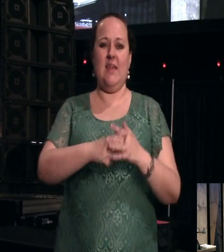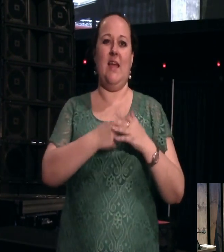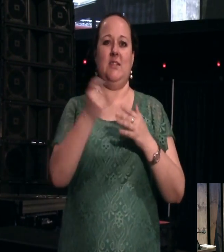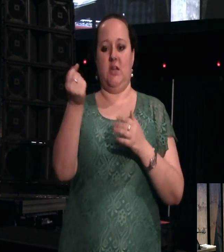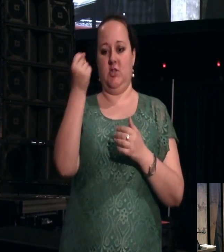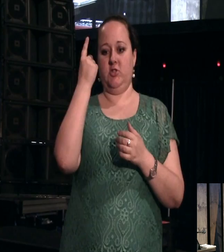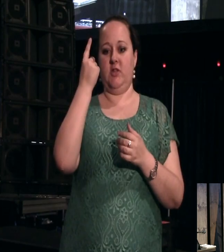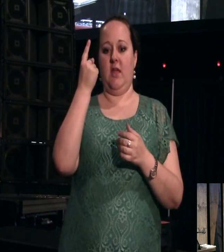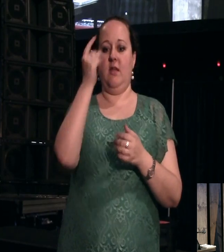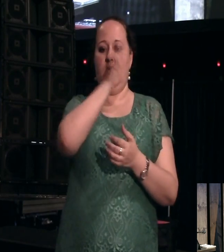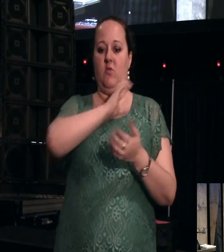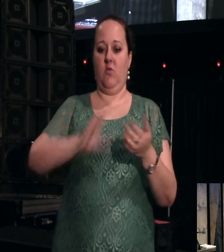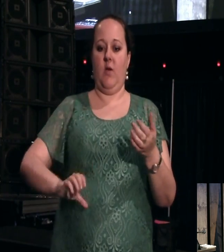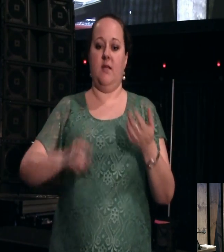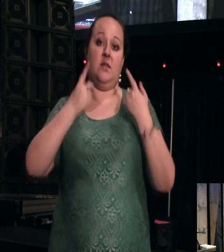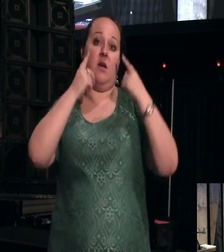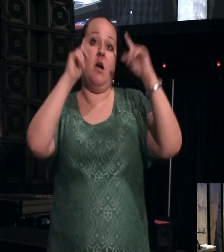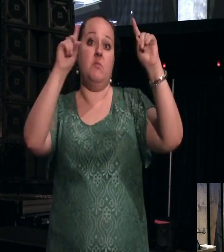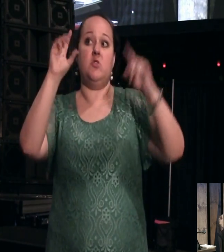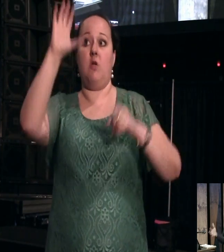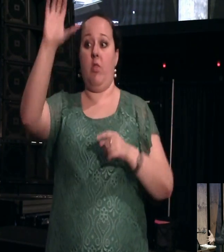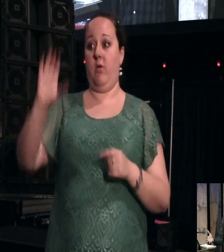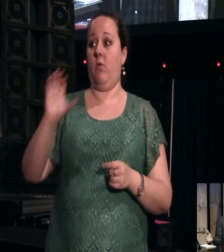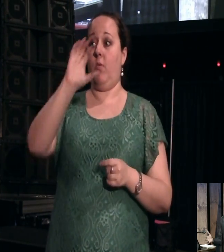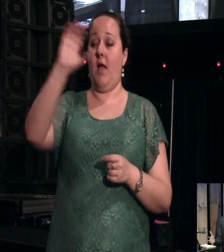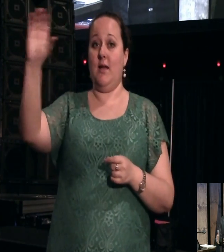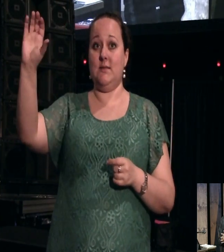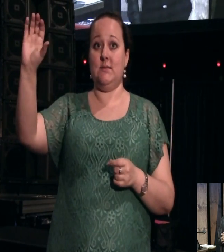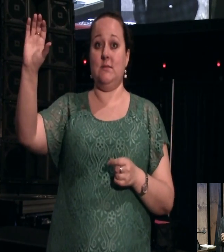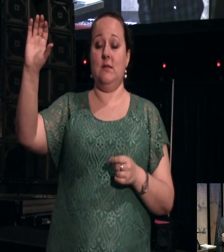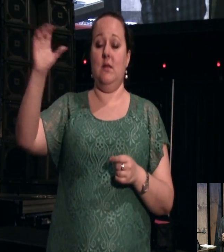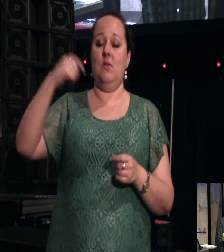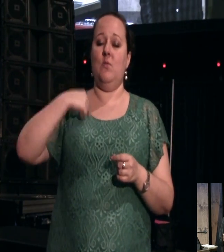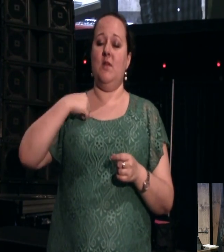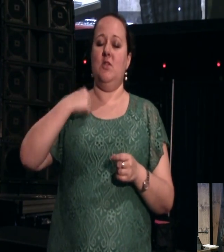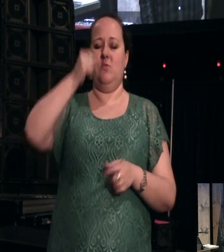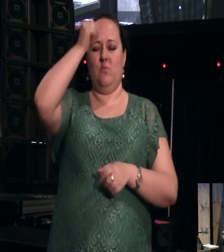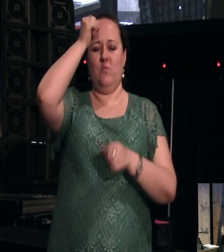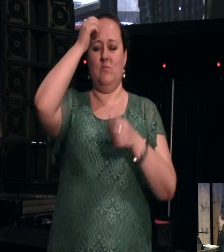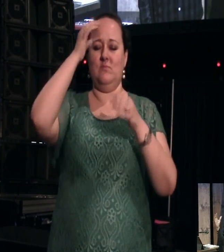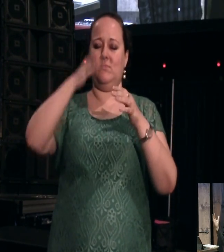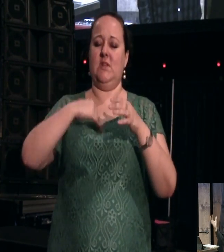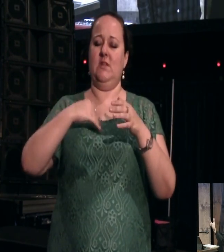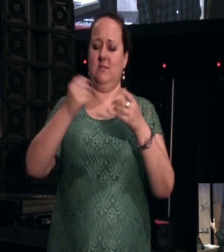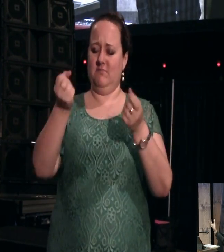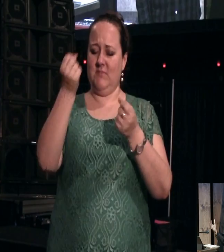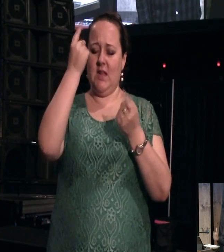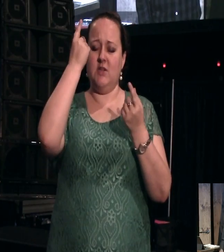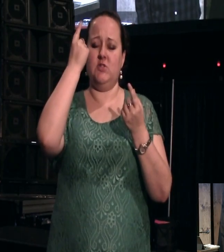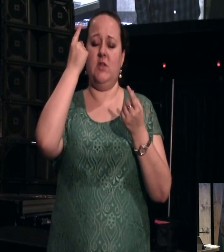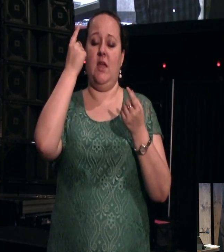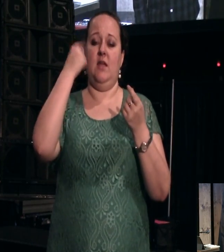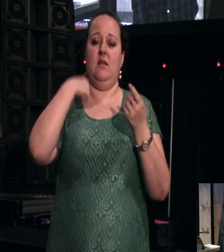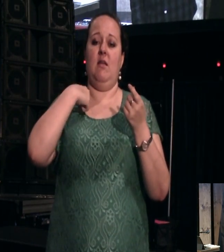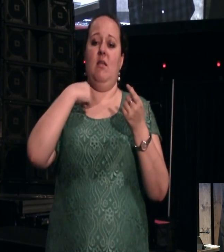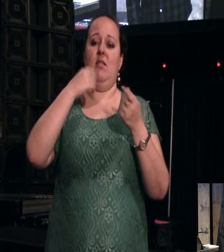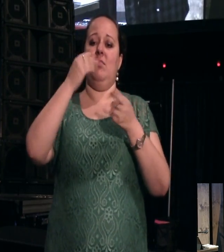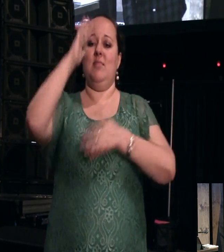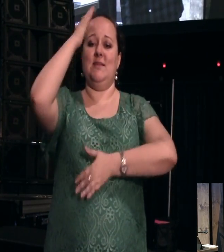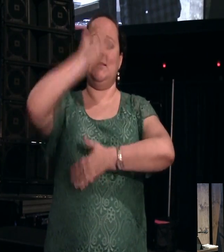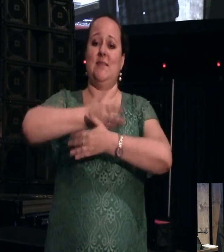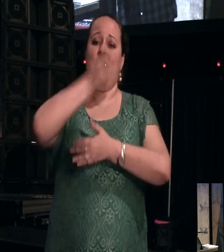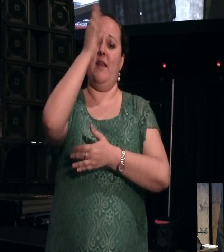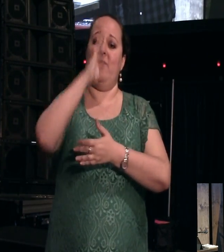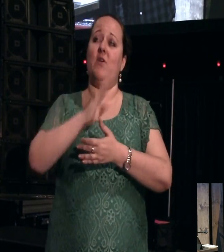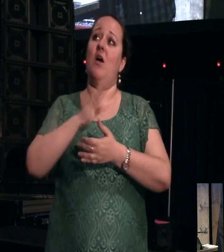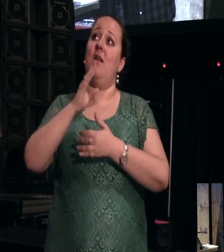you come to understand what Christ has accomplished for you on the cross, when you get your mind around the fact that the Son of